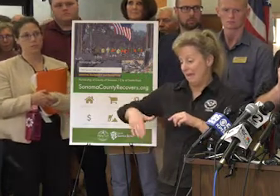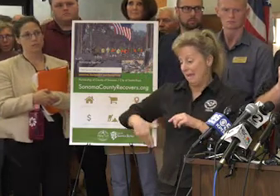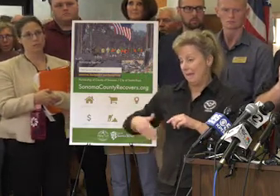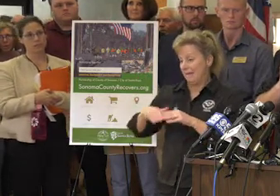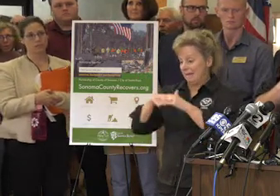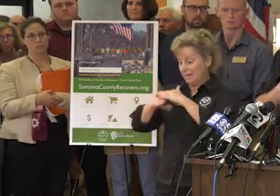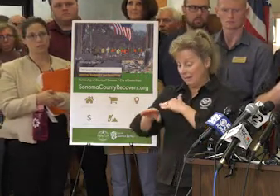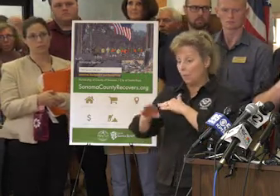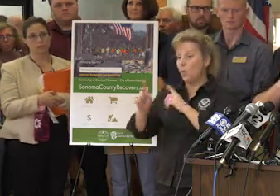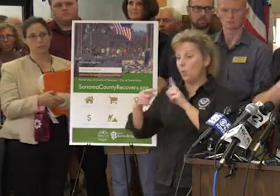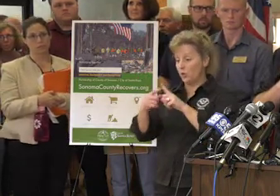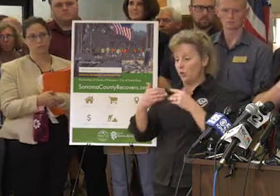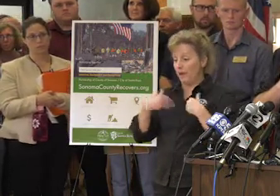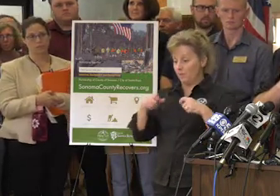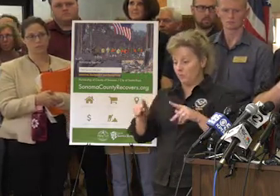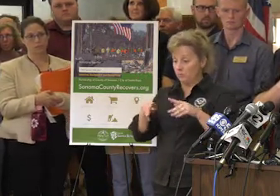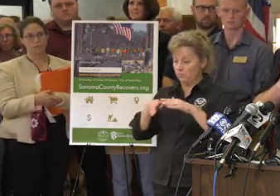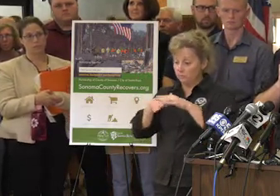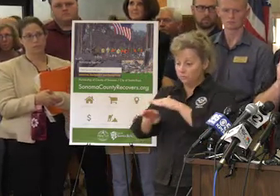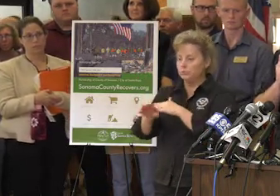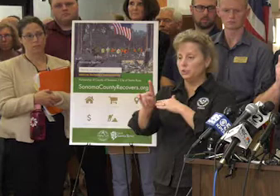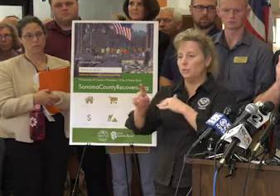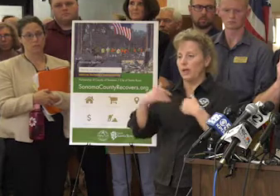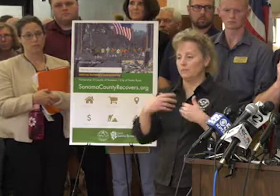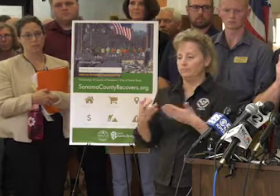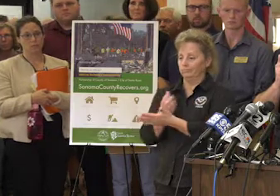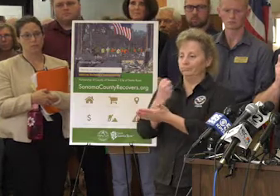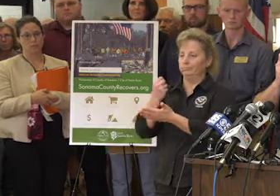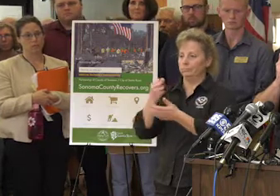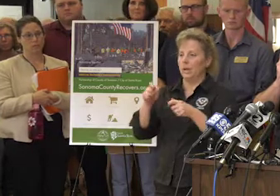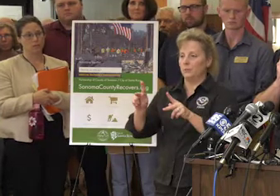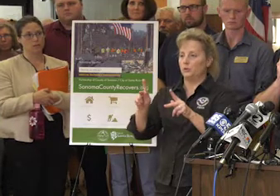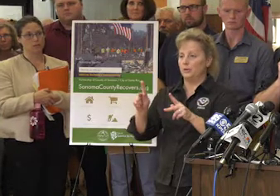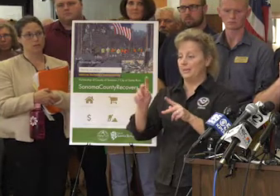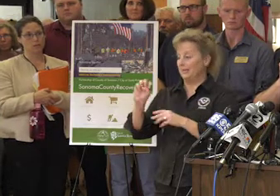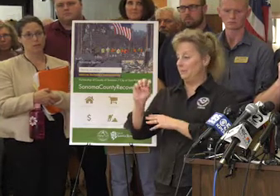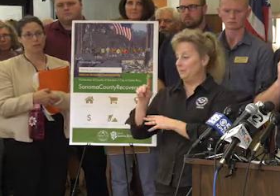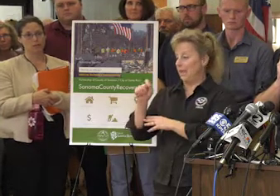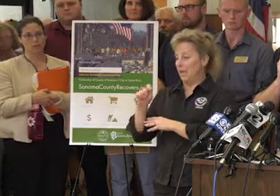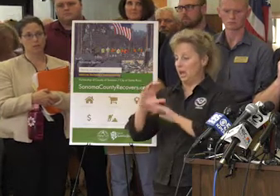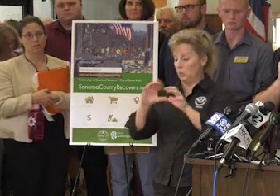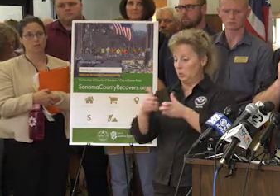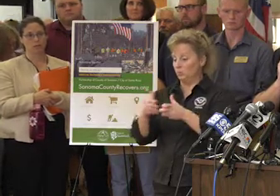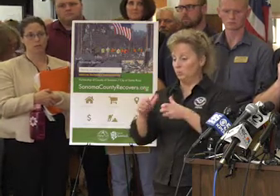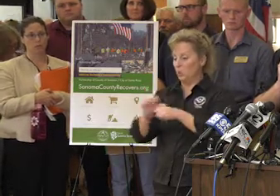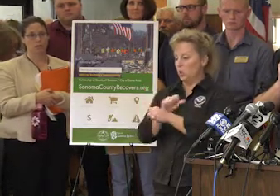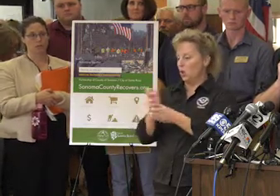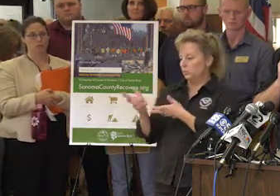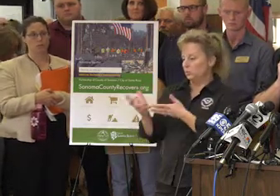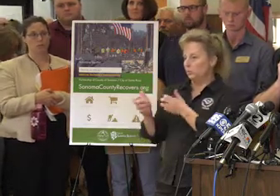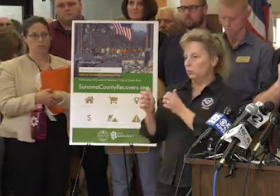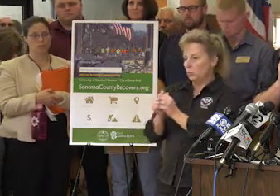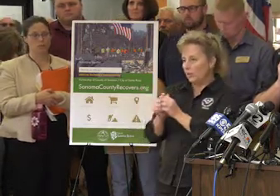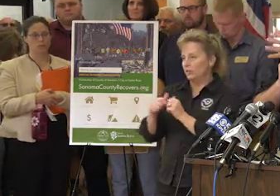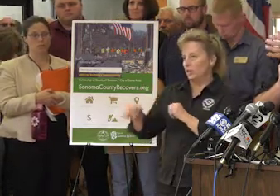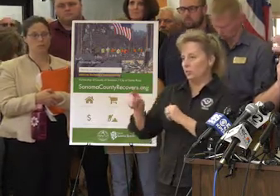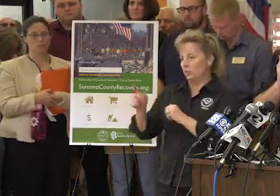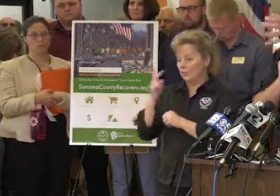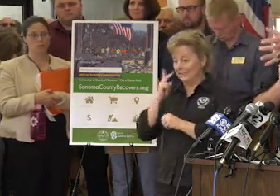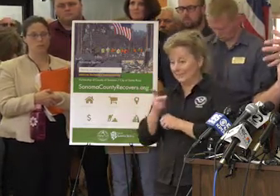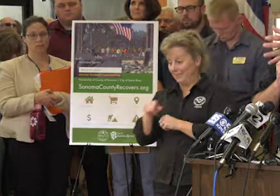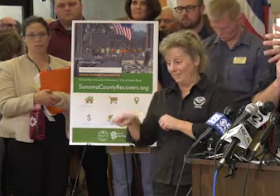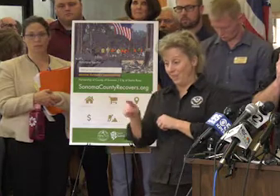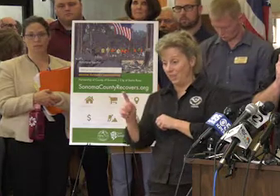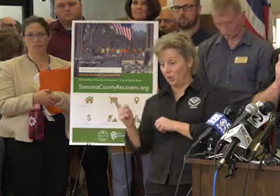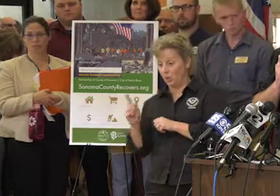when you do, you'll have that opportunity. As the EPA crews are coming through, they will work with you to see if they